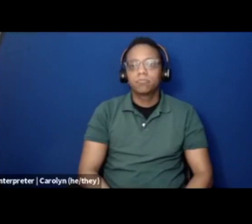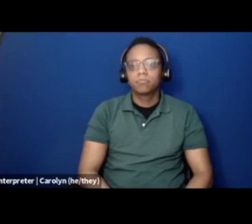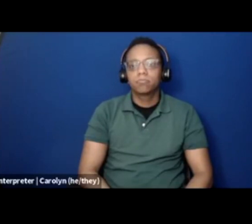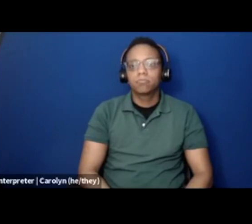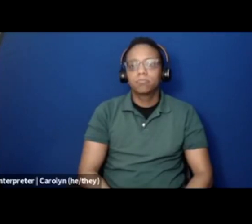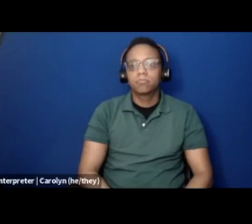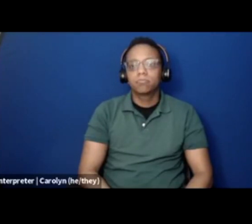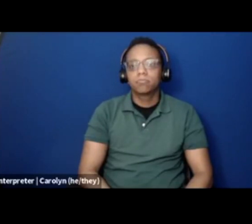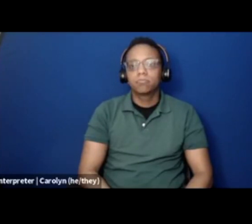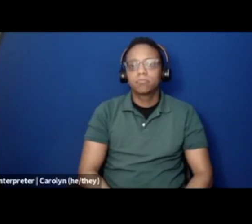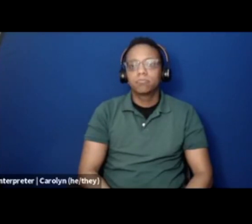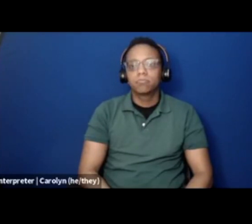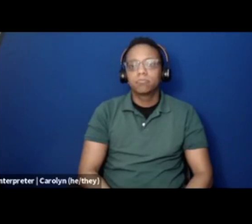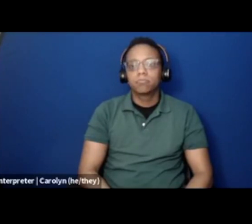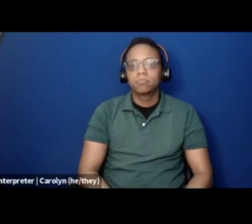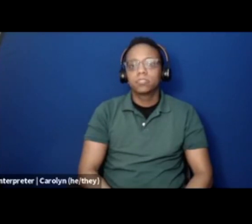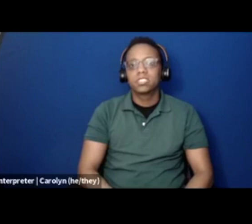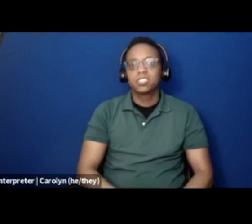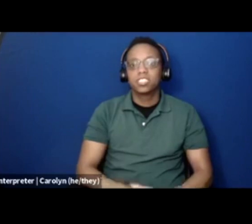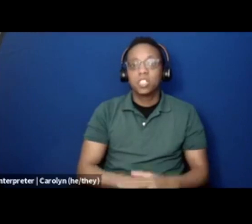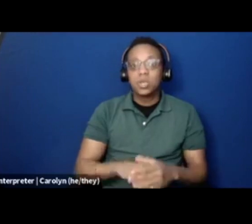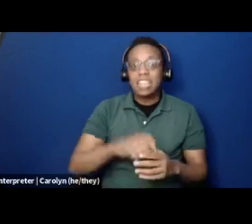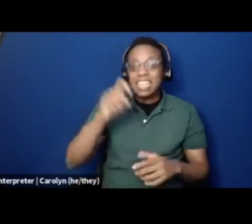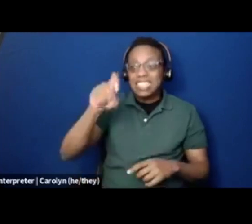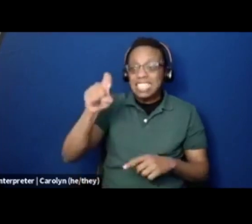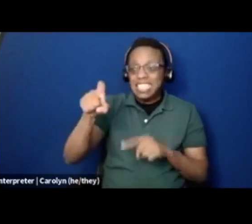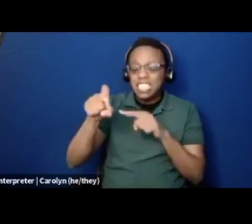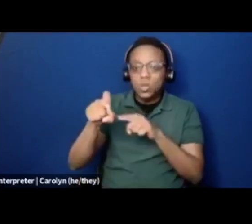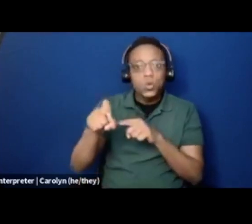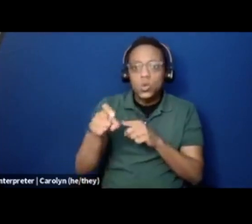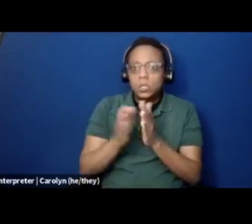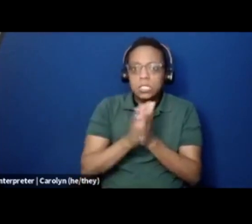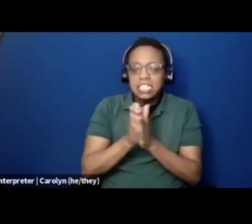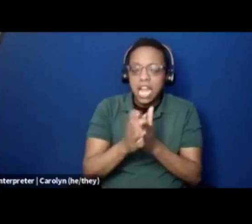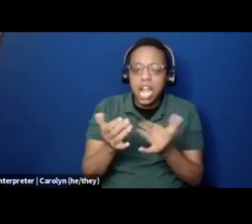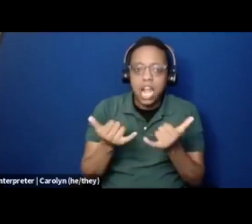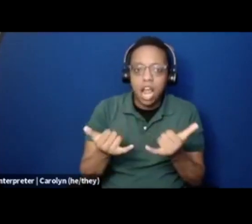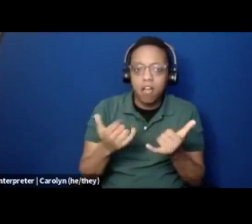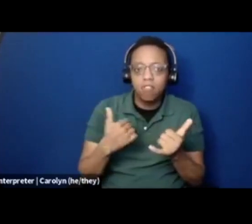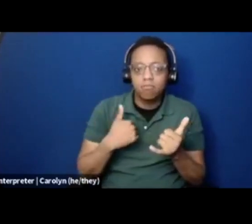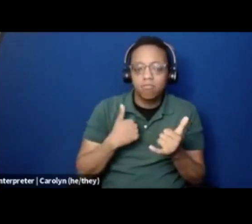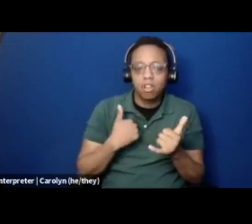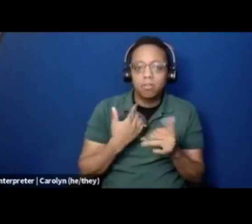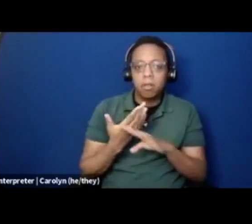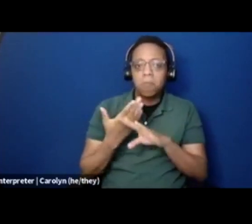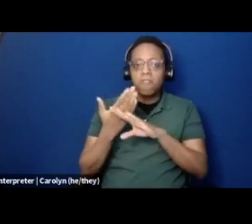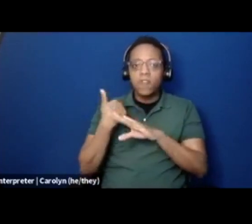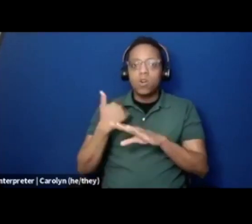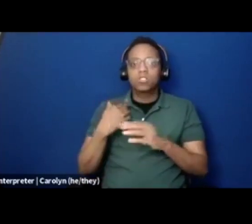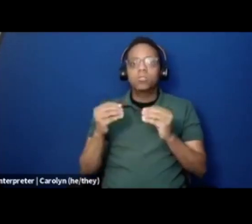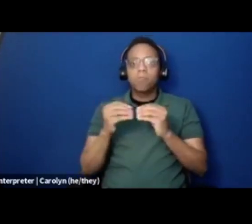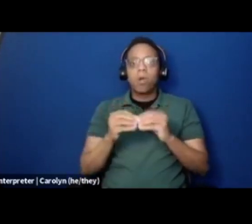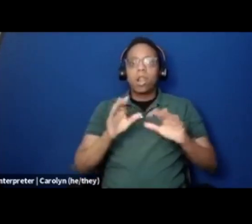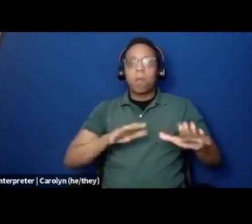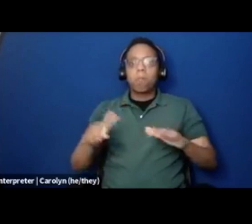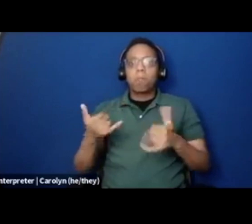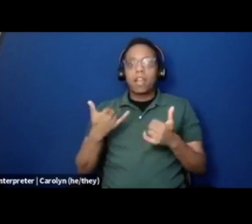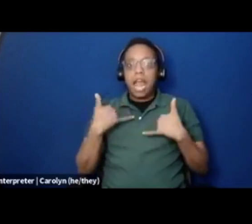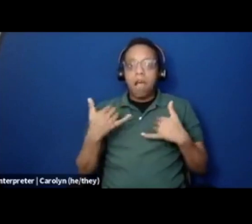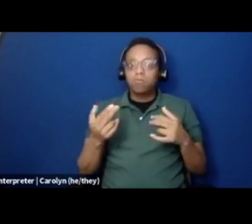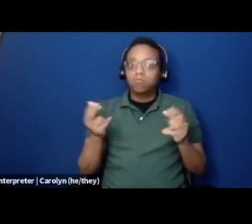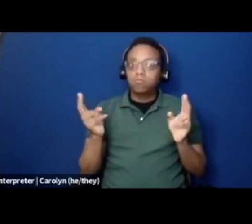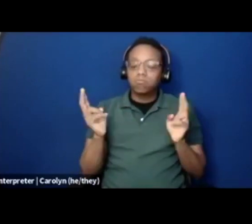became a lot more urgent than it already was. If you take into the fact that, especially Black trans people, we were